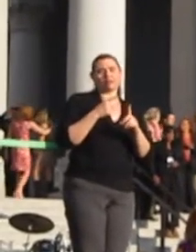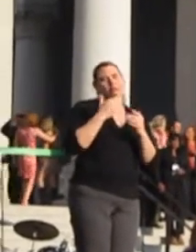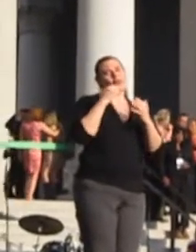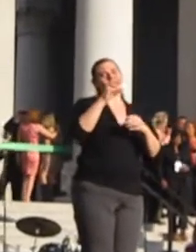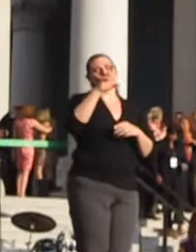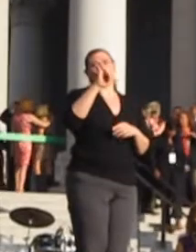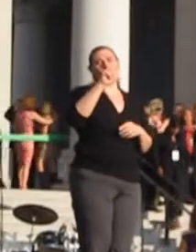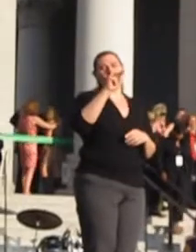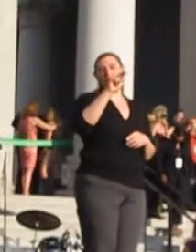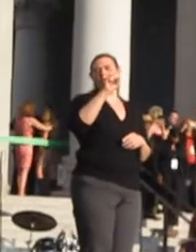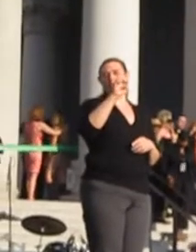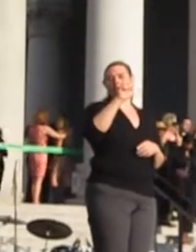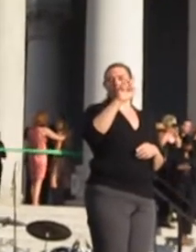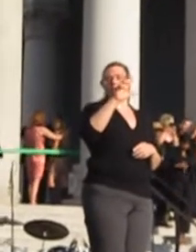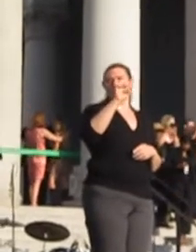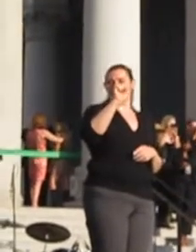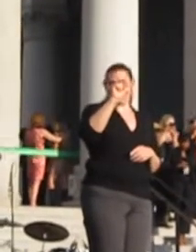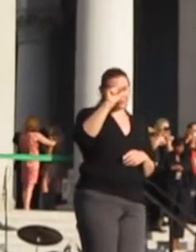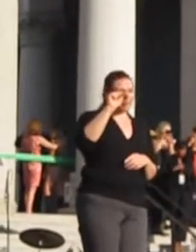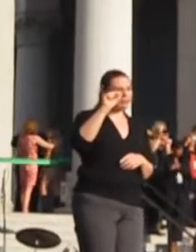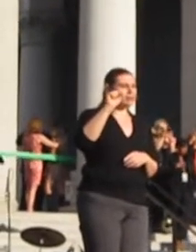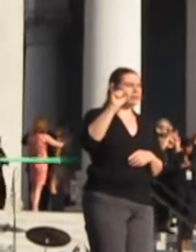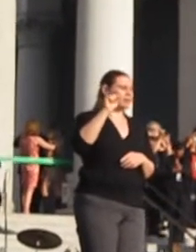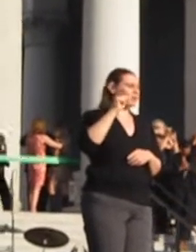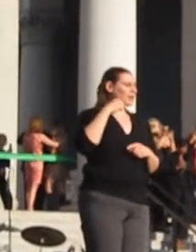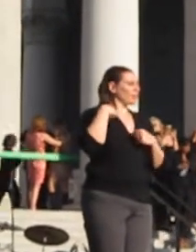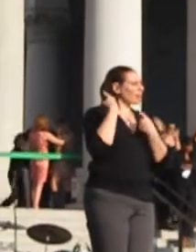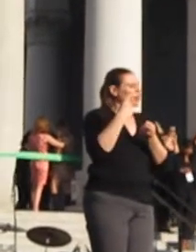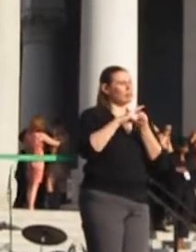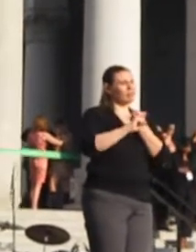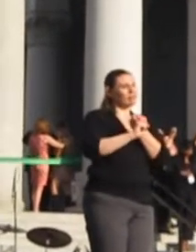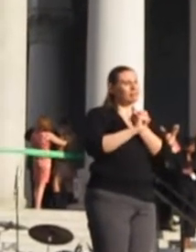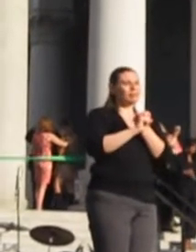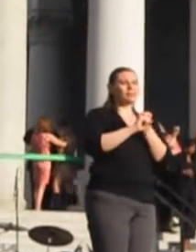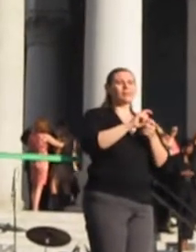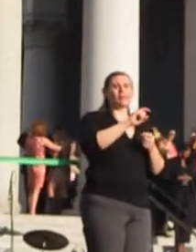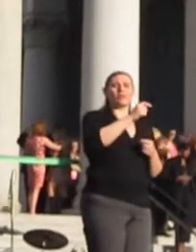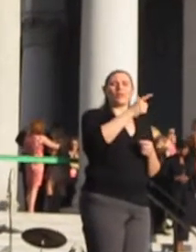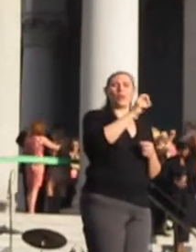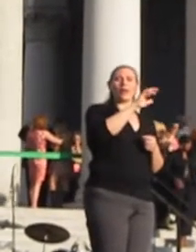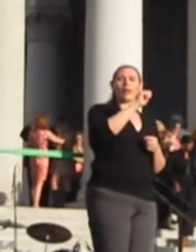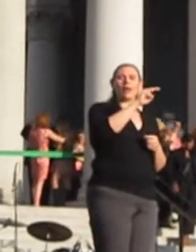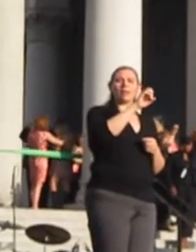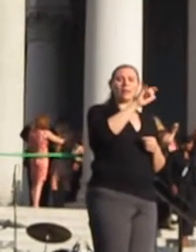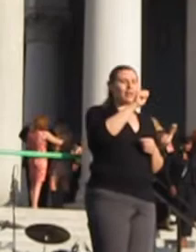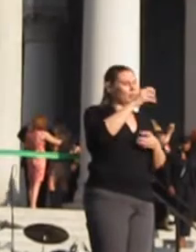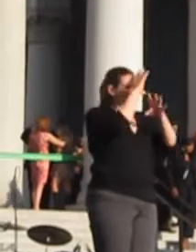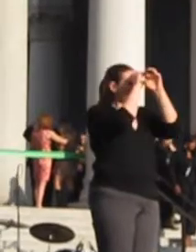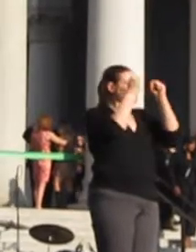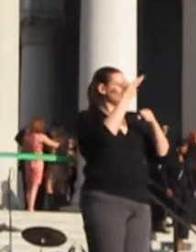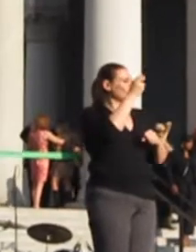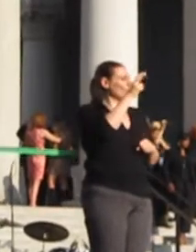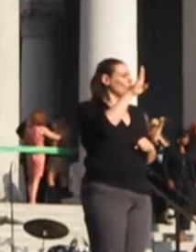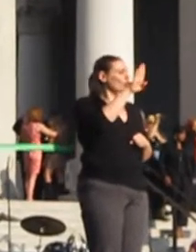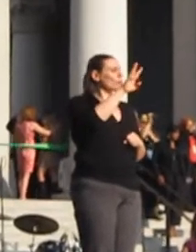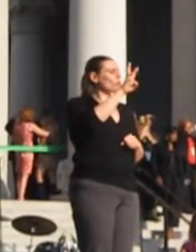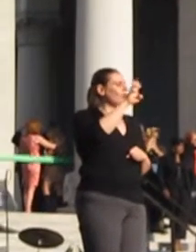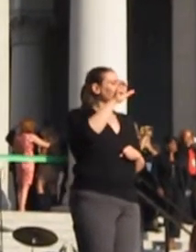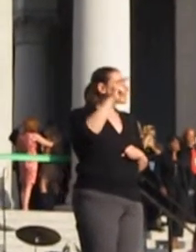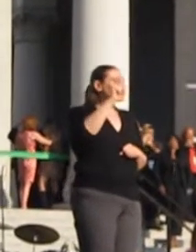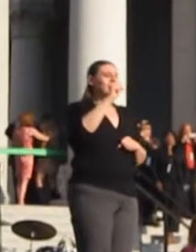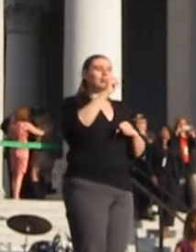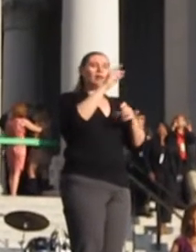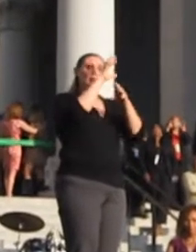Ryan Seacrest and my longtime friend Gloria Molina, President Herb Wesson,